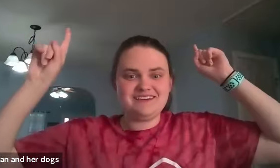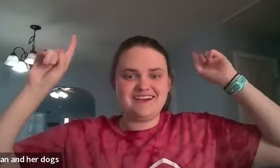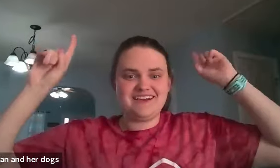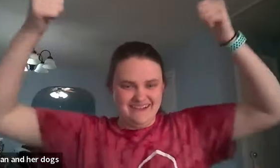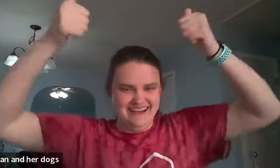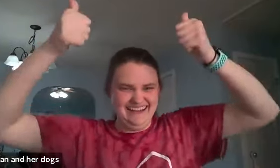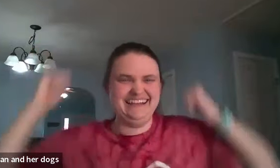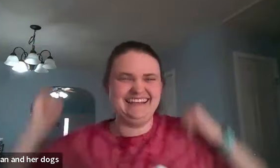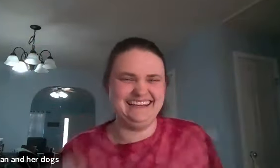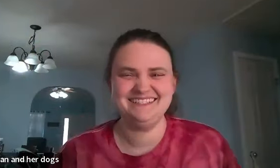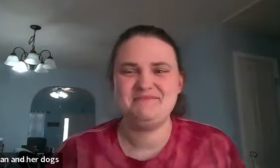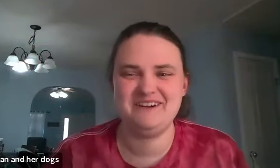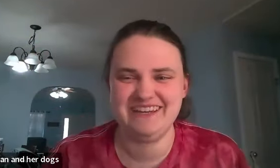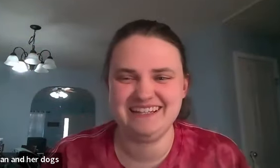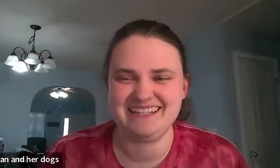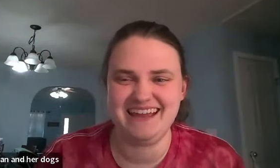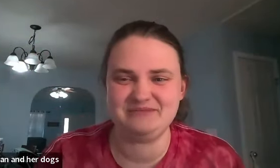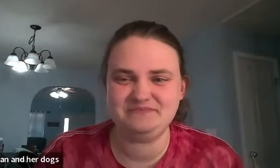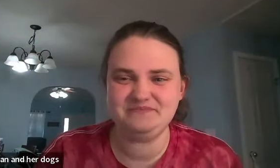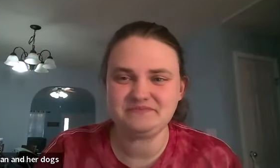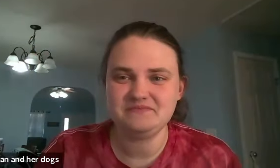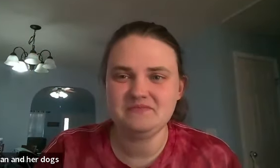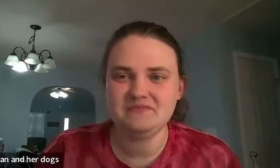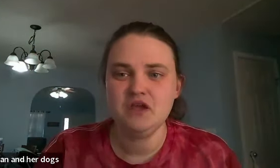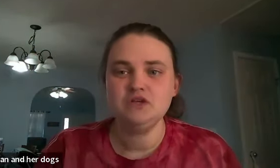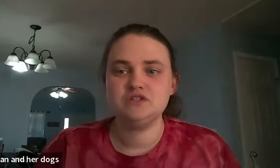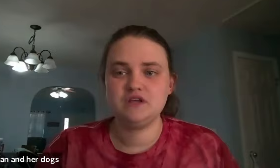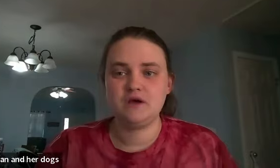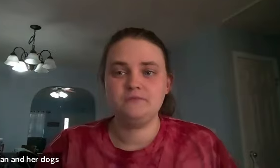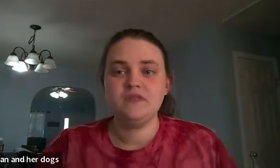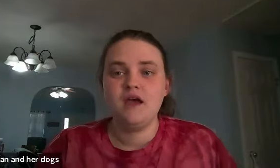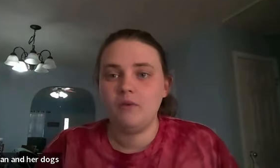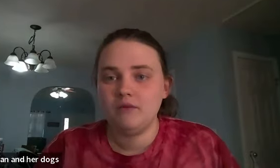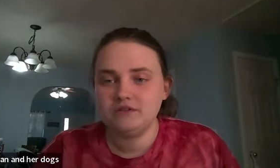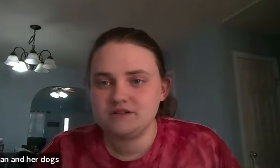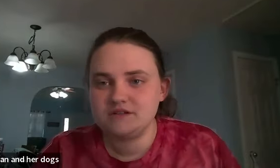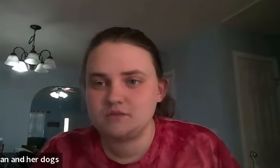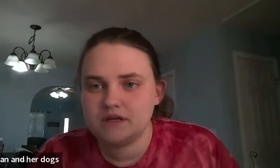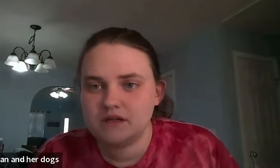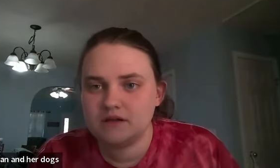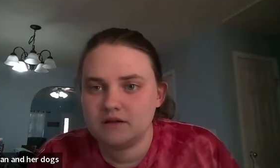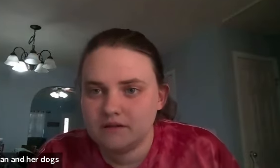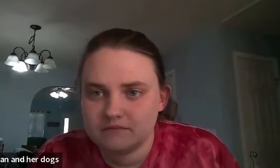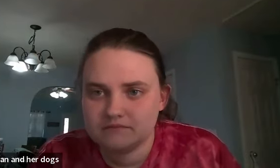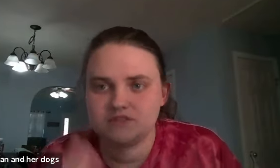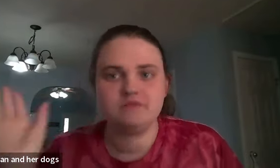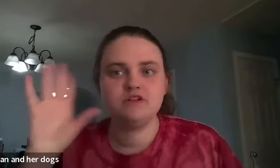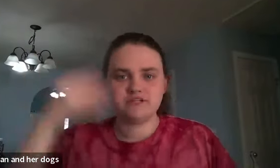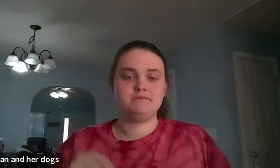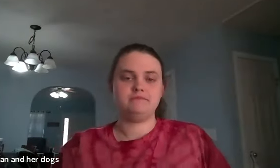go. Perfect. Okay. So what we'll do is we will. Sorry, I'm closing my chat.